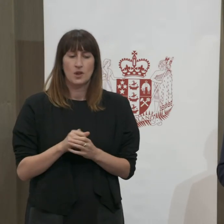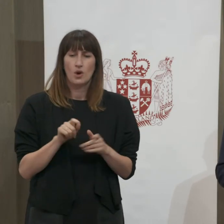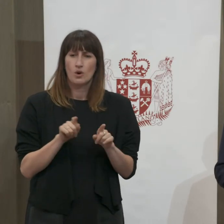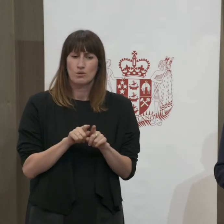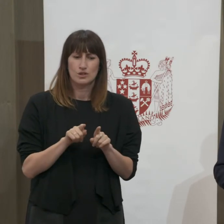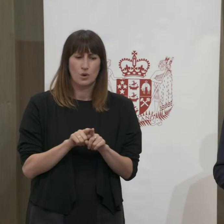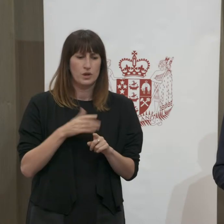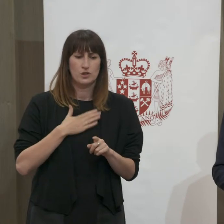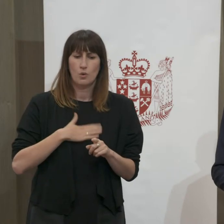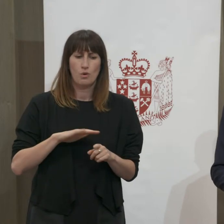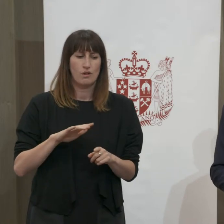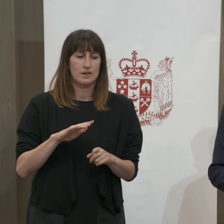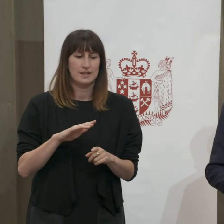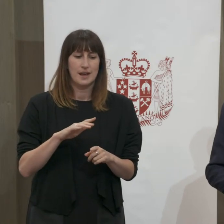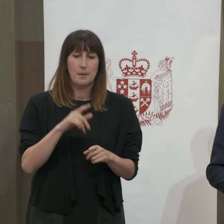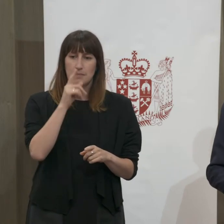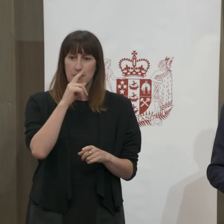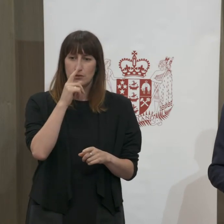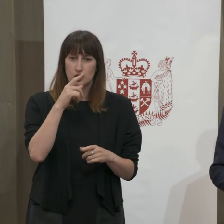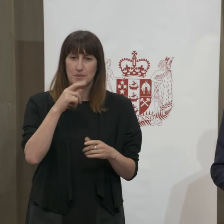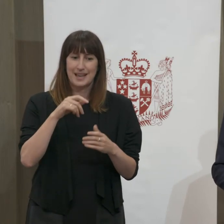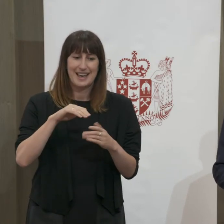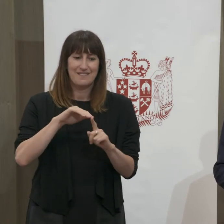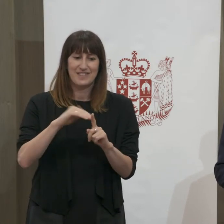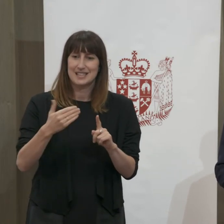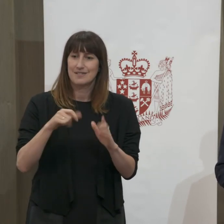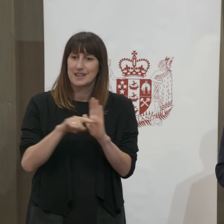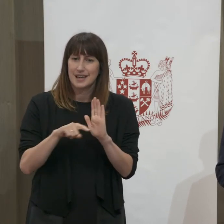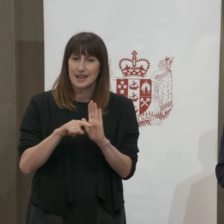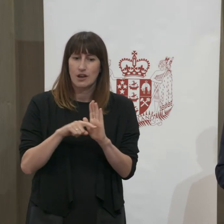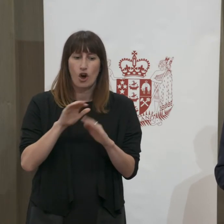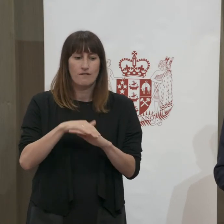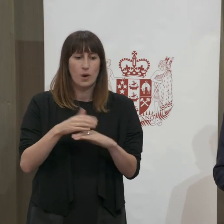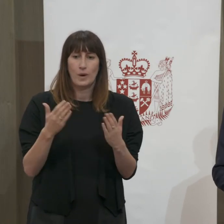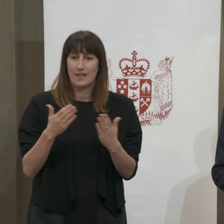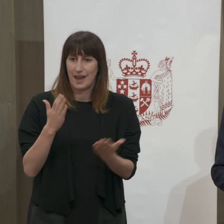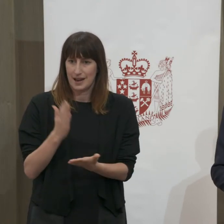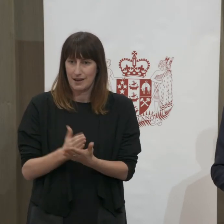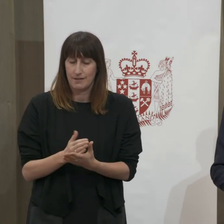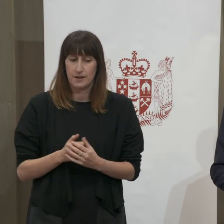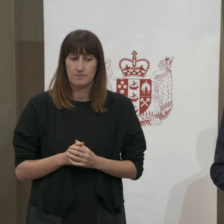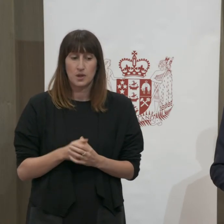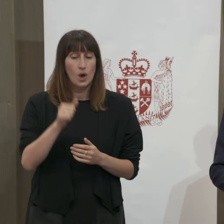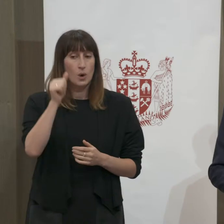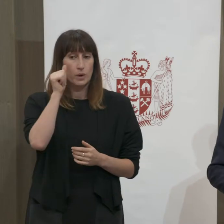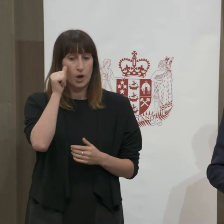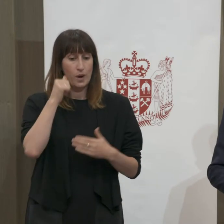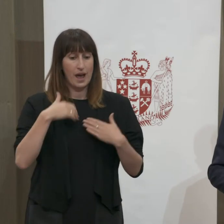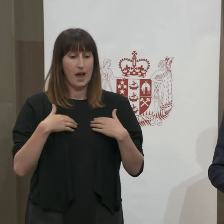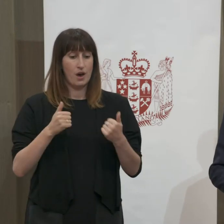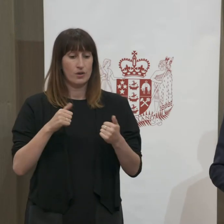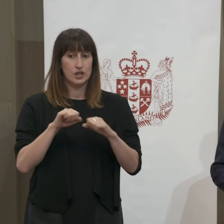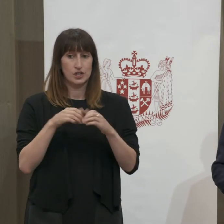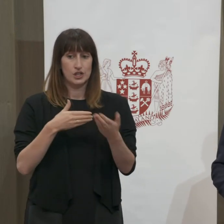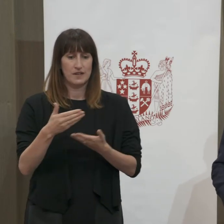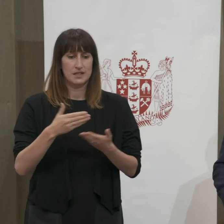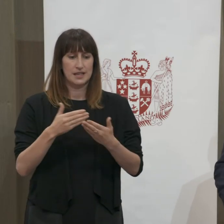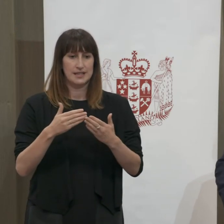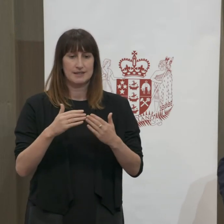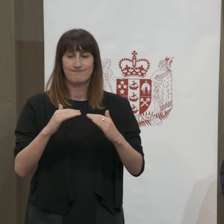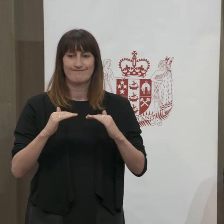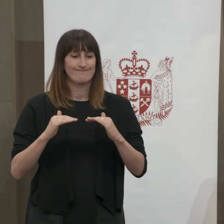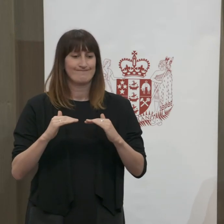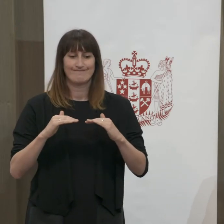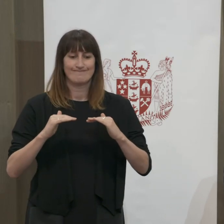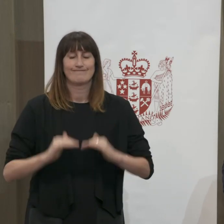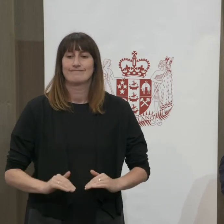live. We all know the pressure our hospitals and specialist services are under, and it's largely because people are not